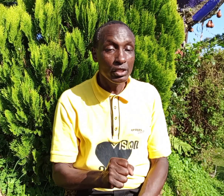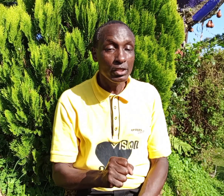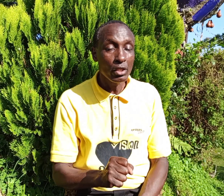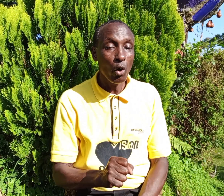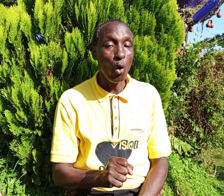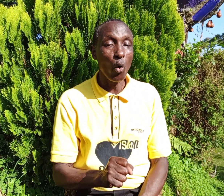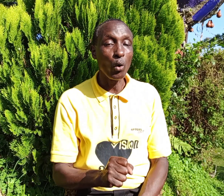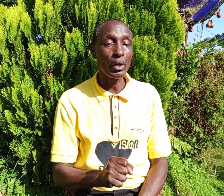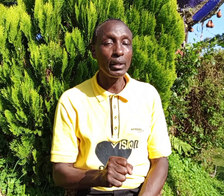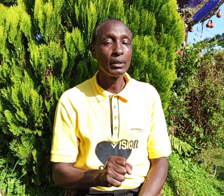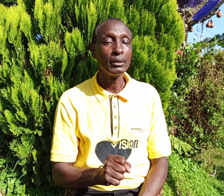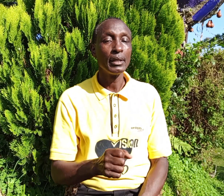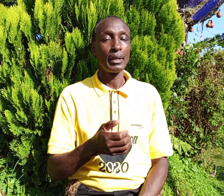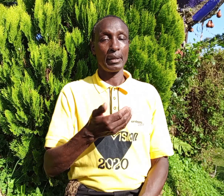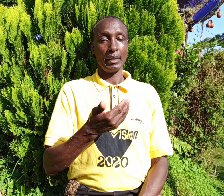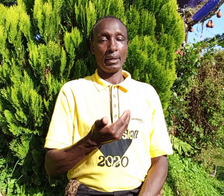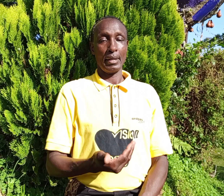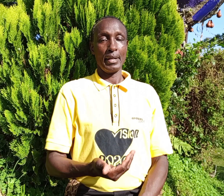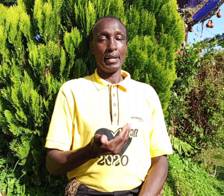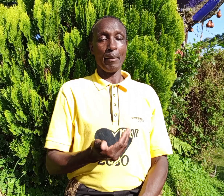Neos old.